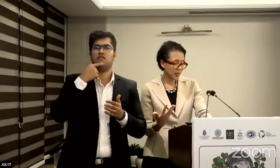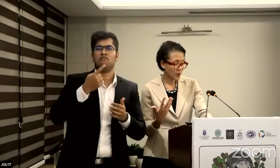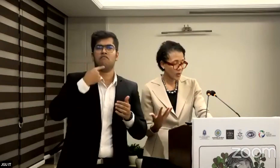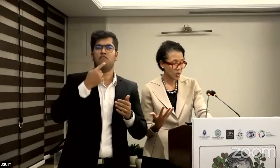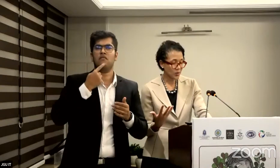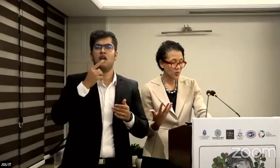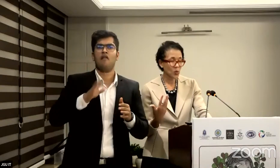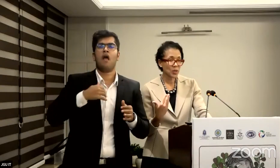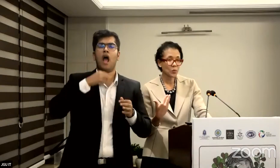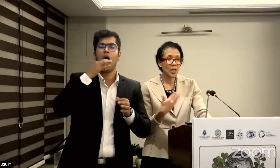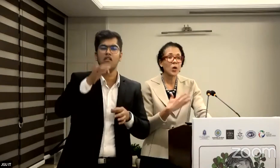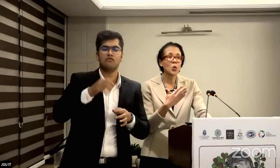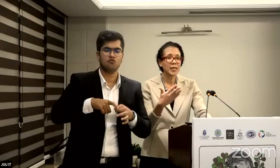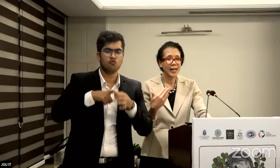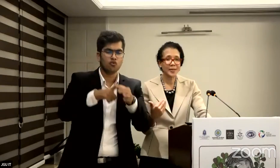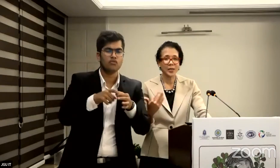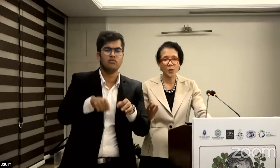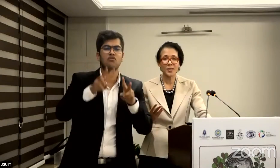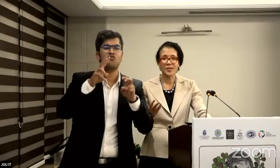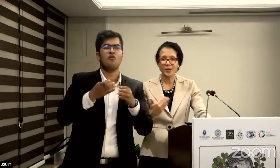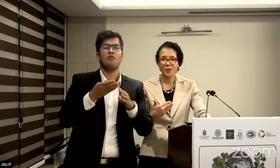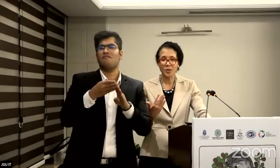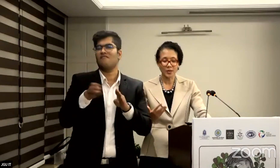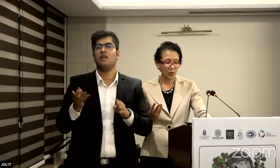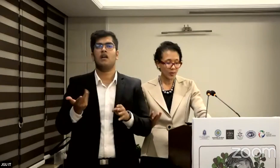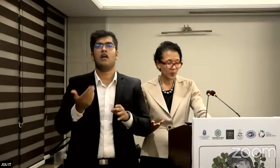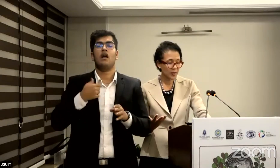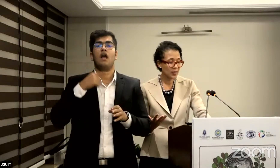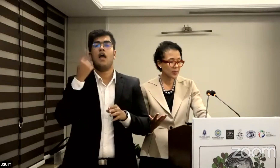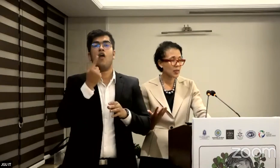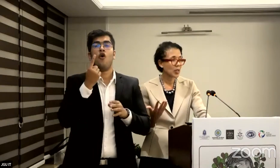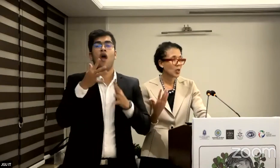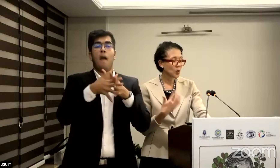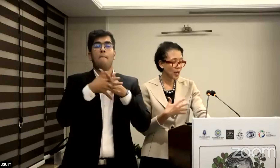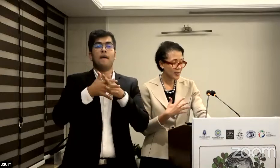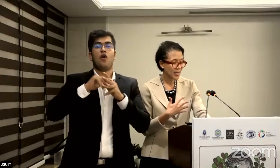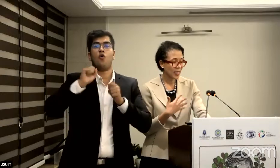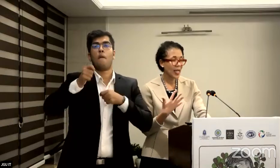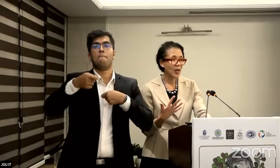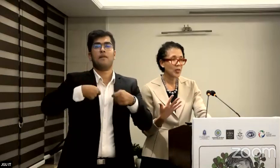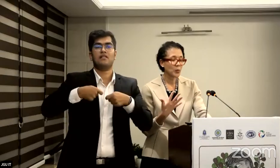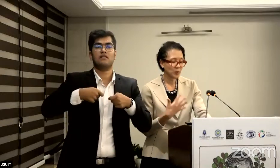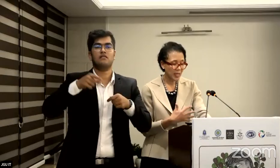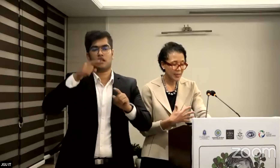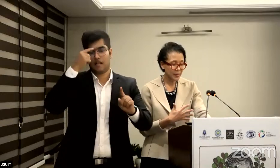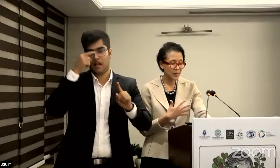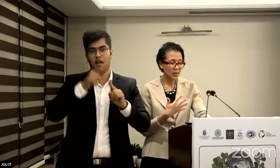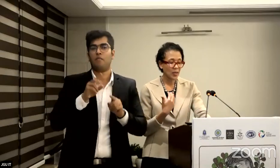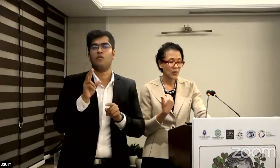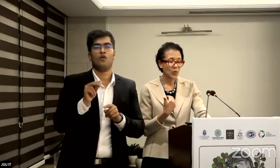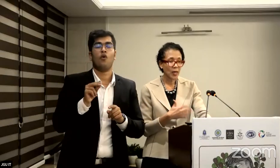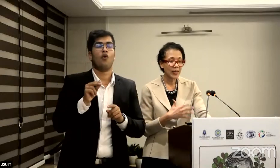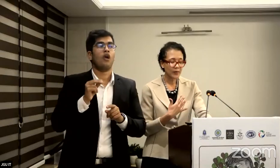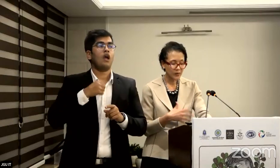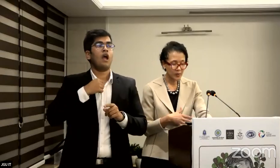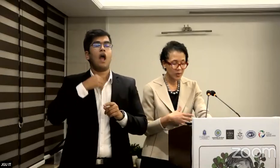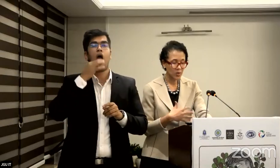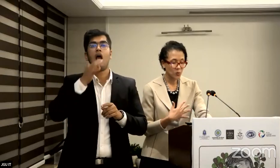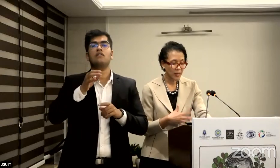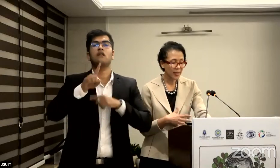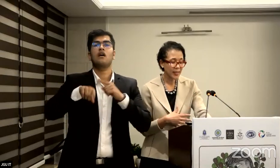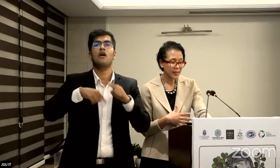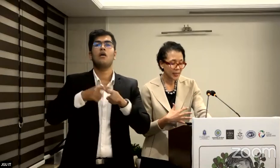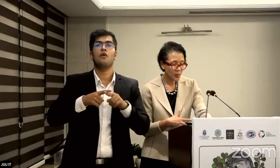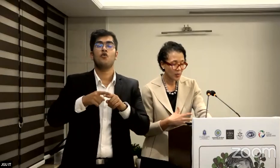different set of questions. We're not only asking what's in the interest of US business, we're asking how can we balance the right of governments